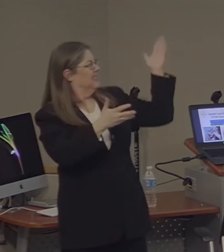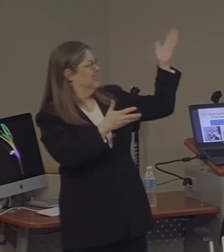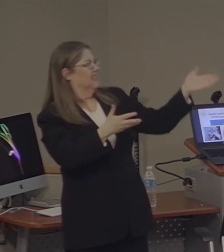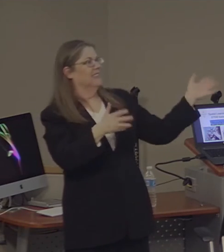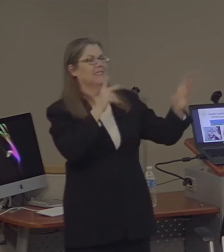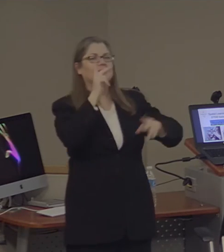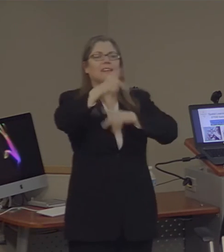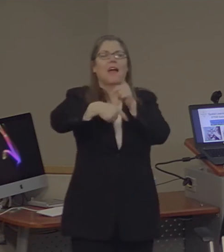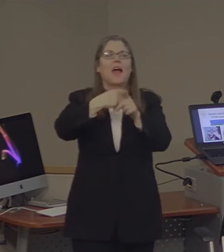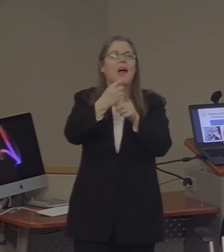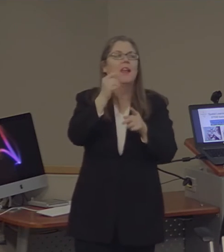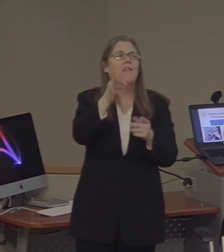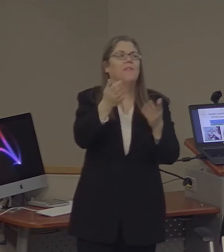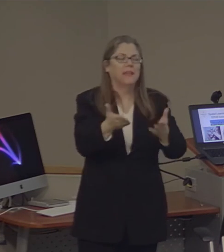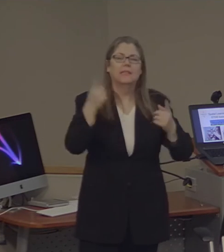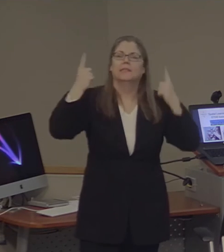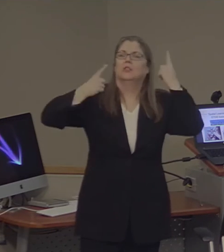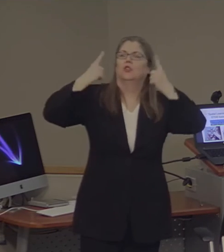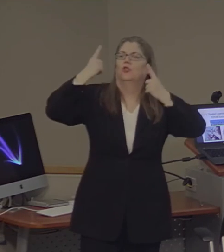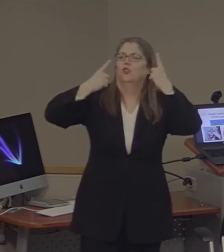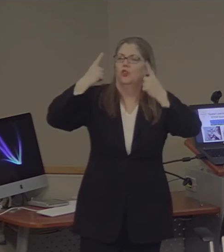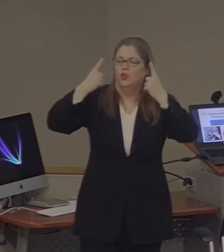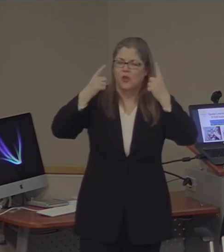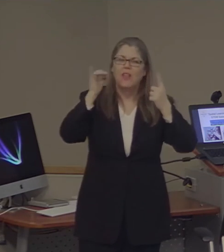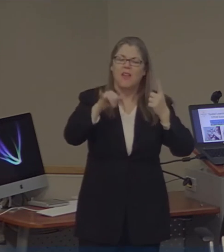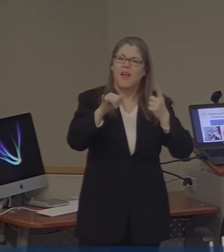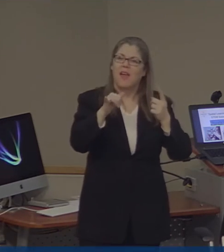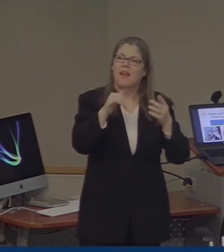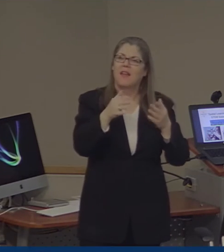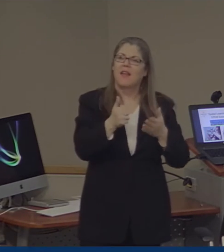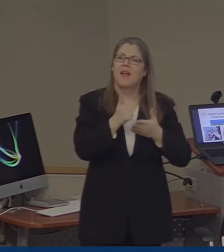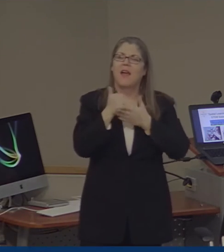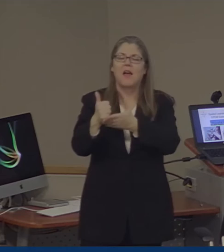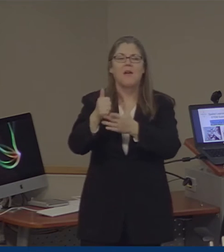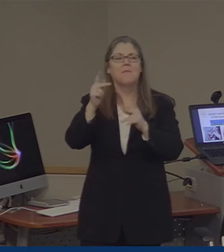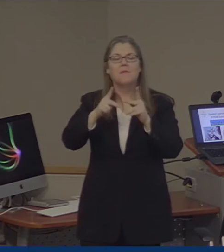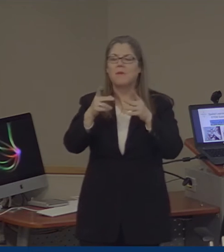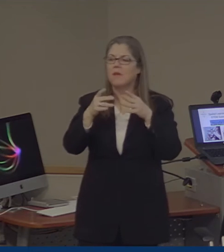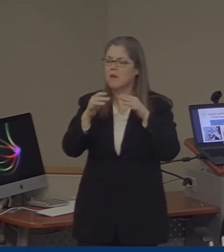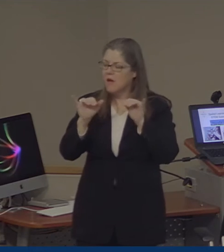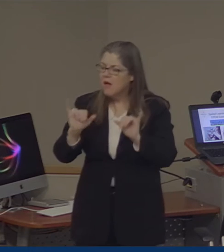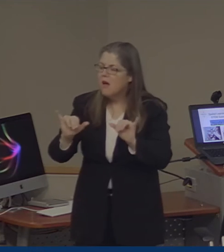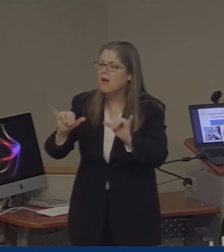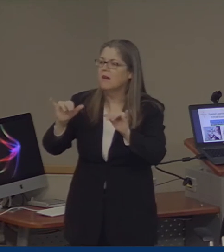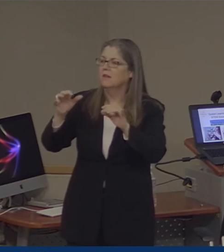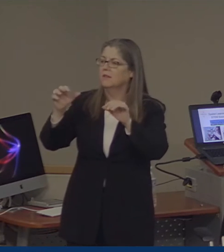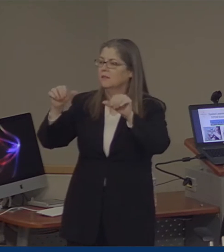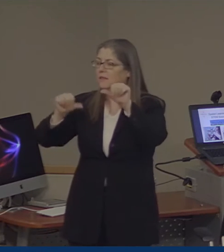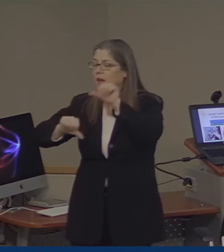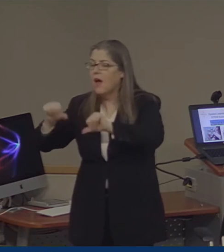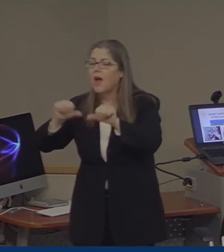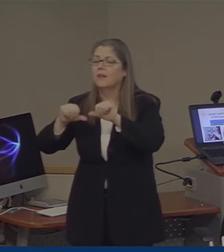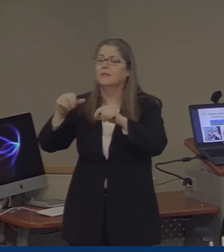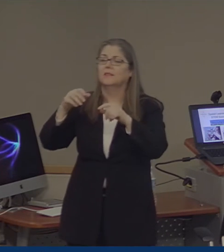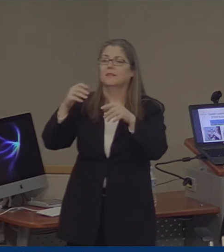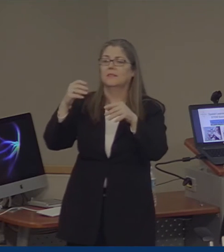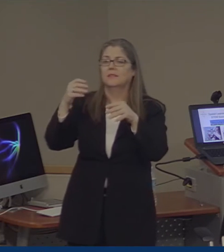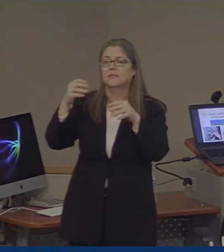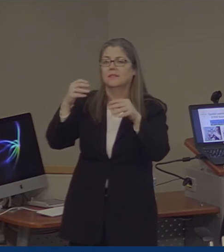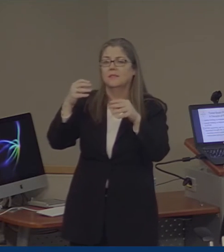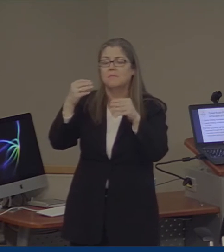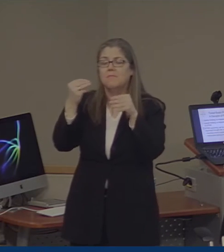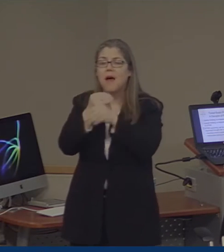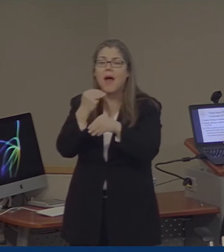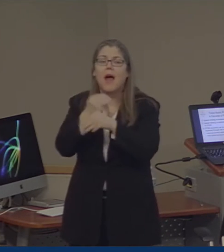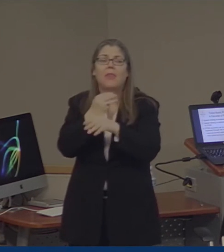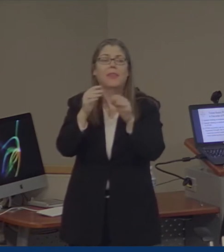considerations that have led a lot of people to think that science and math and technology and engineering learning